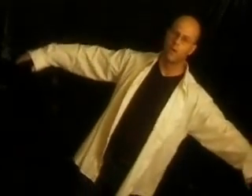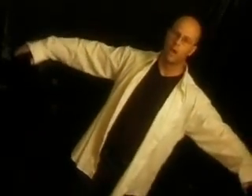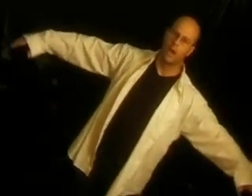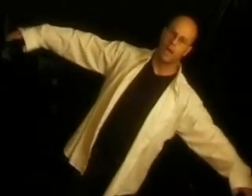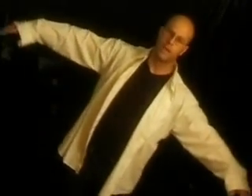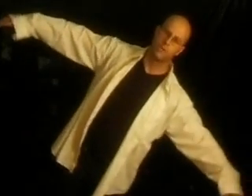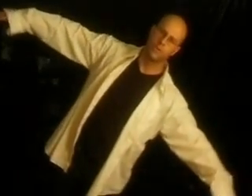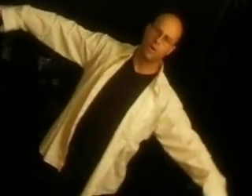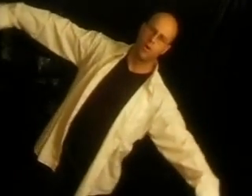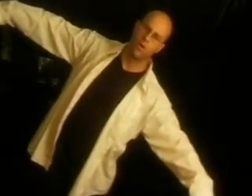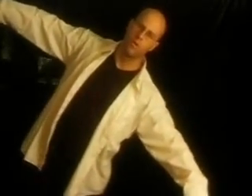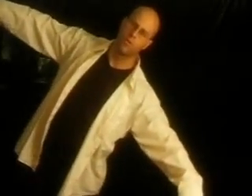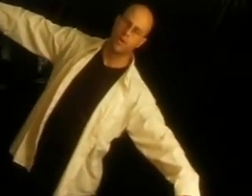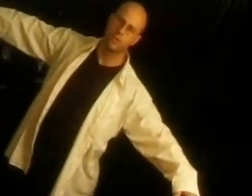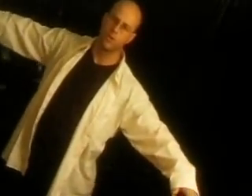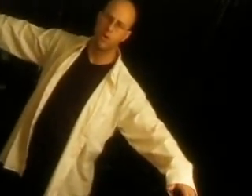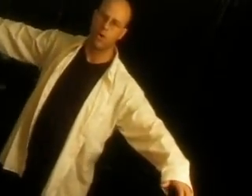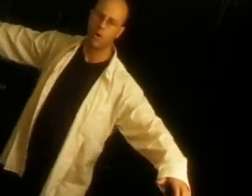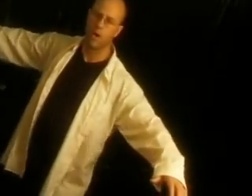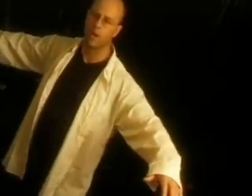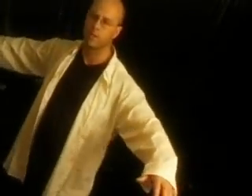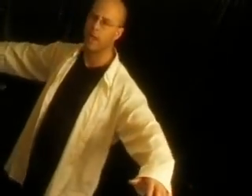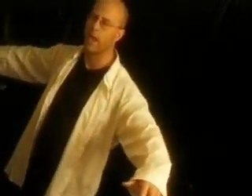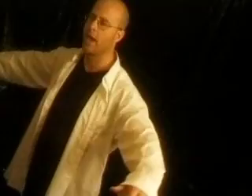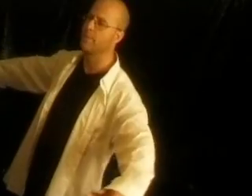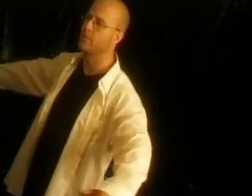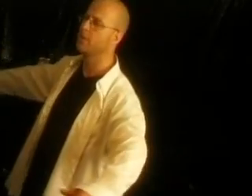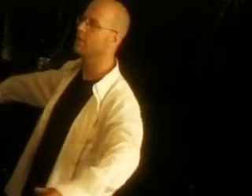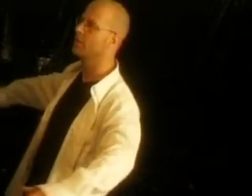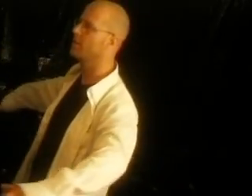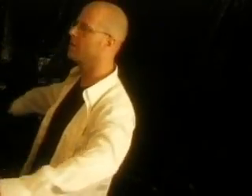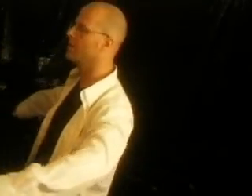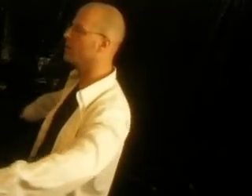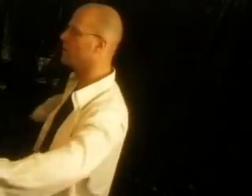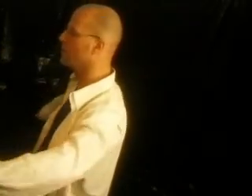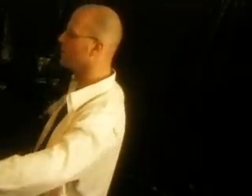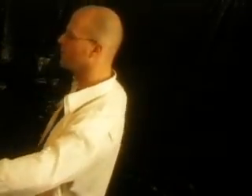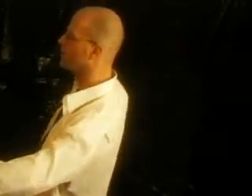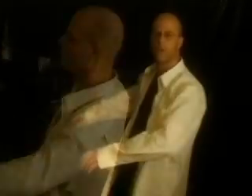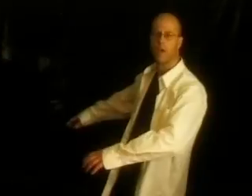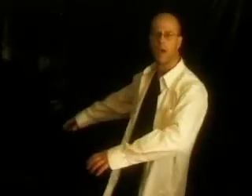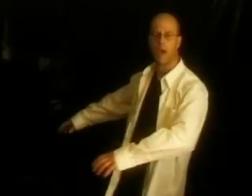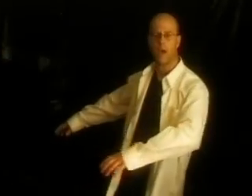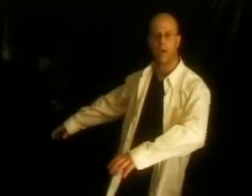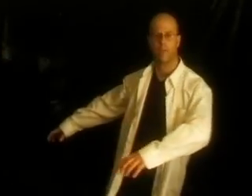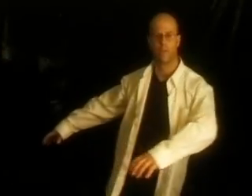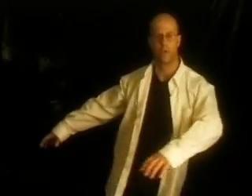I know that you're unhappy. I bring